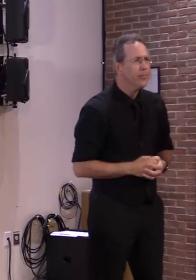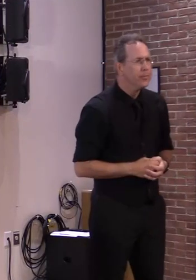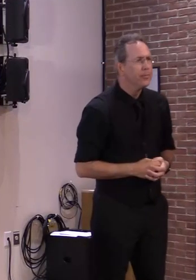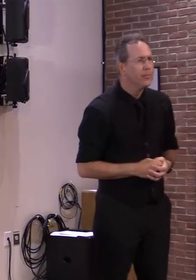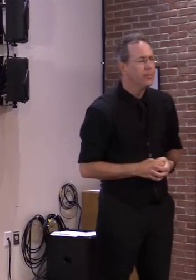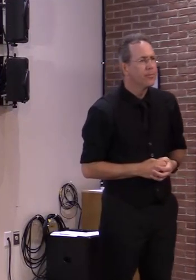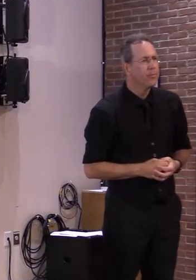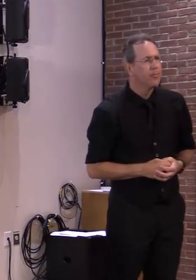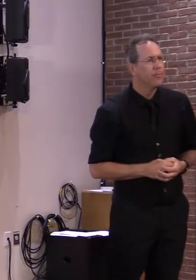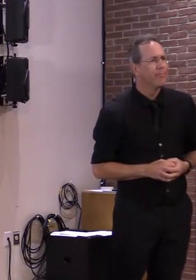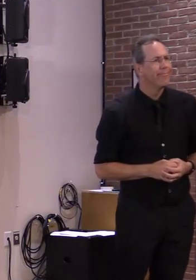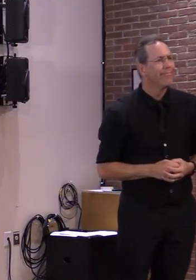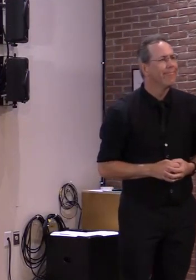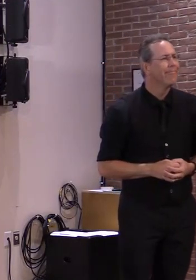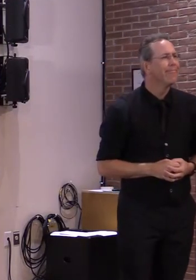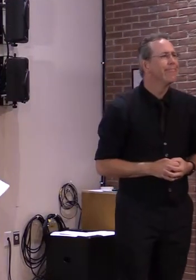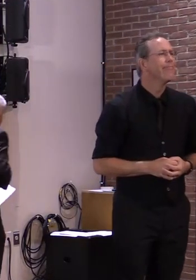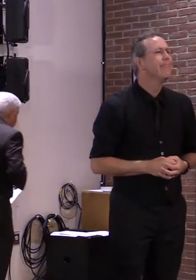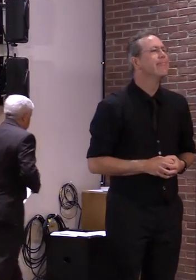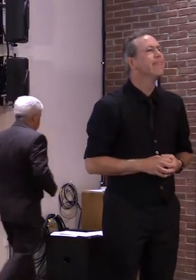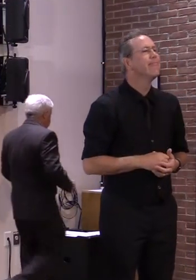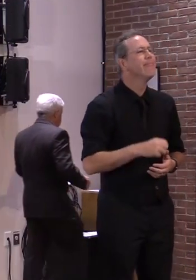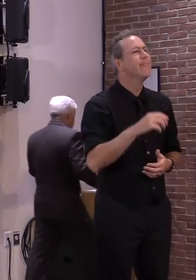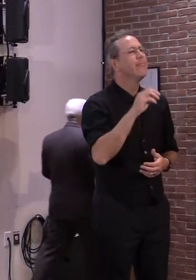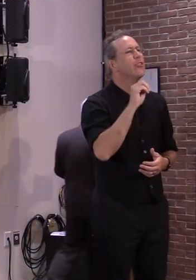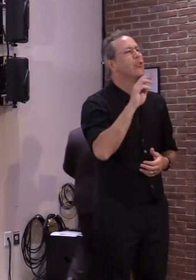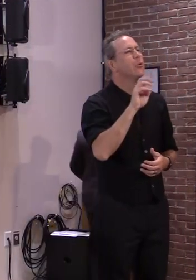Thanks. Chris Roy, Newport Daily Express.